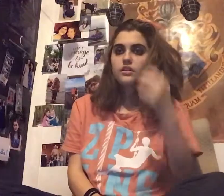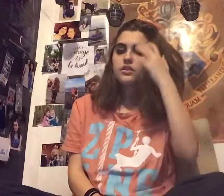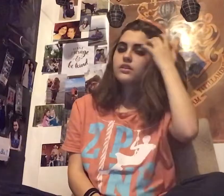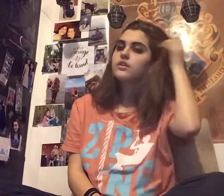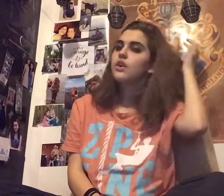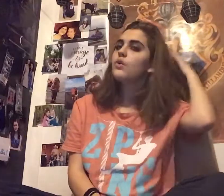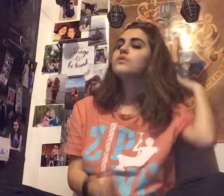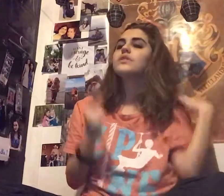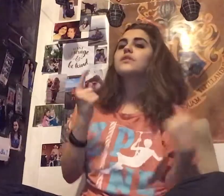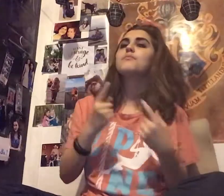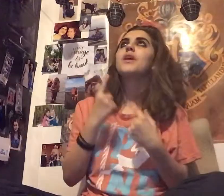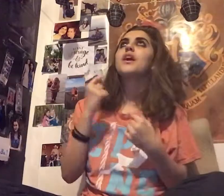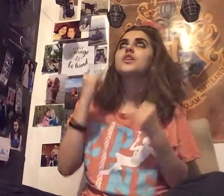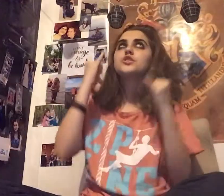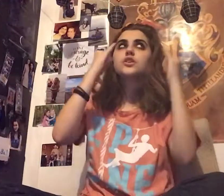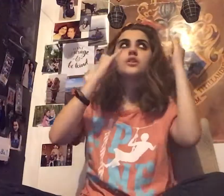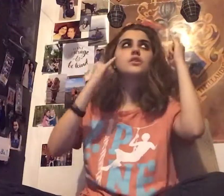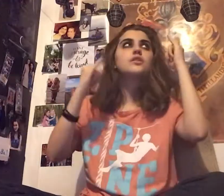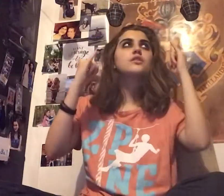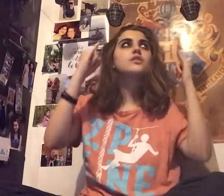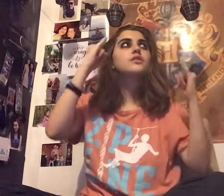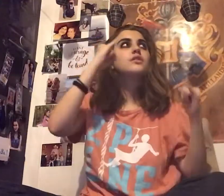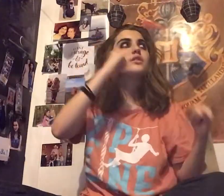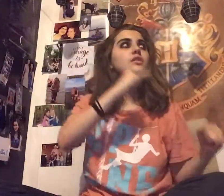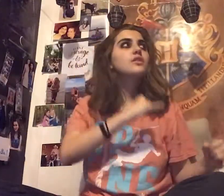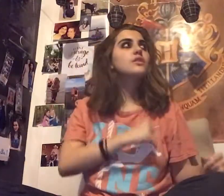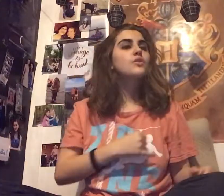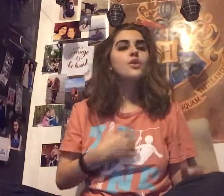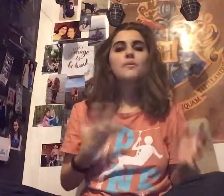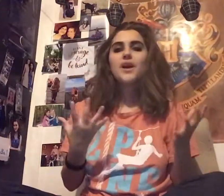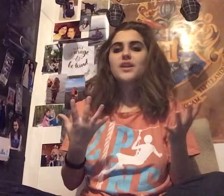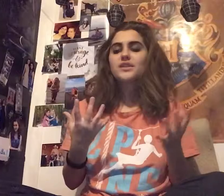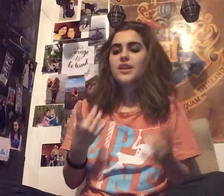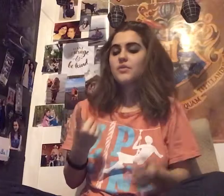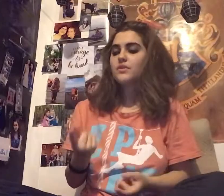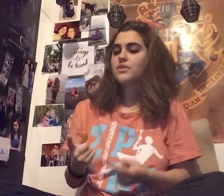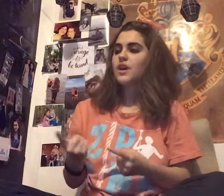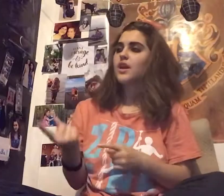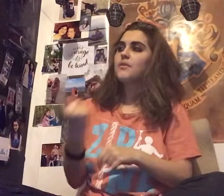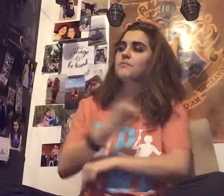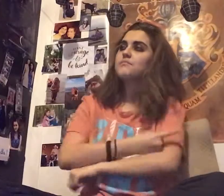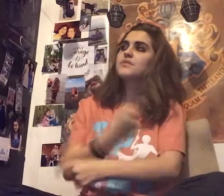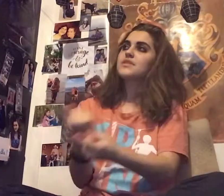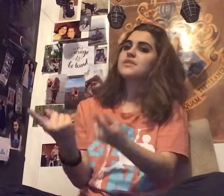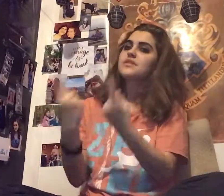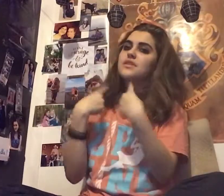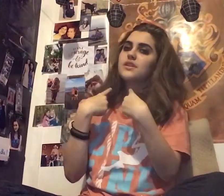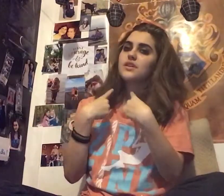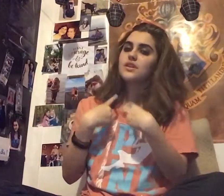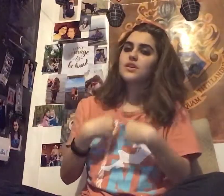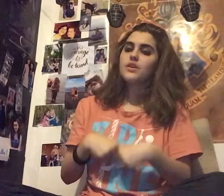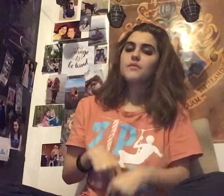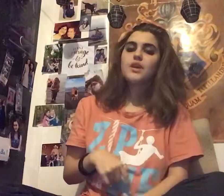I can only imagine when that day comes and I